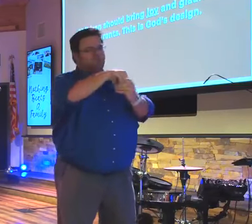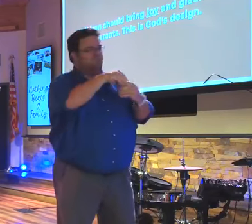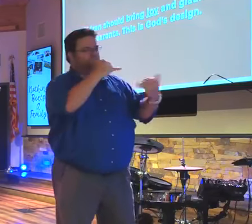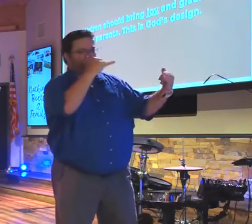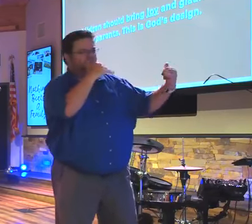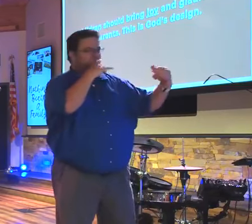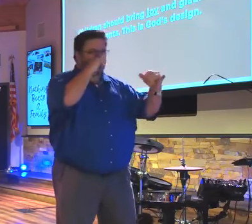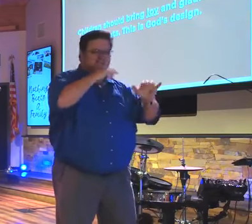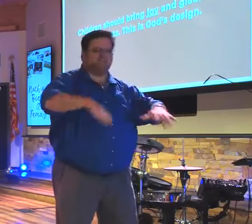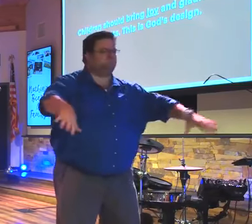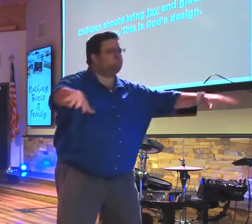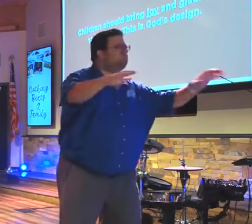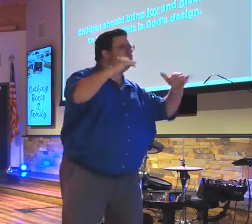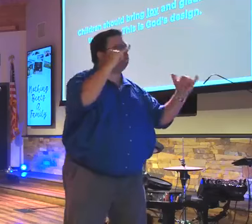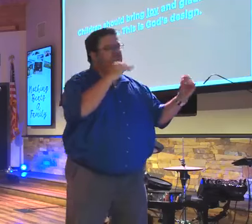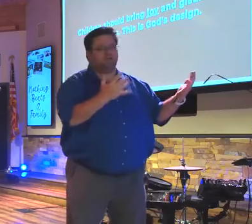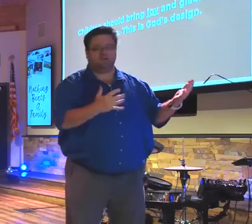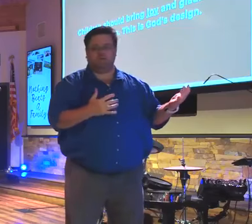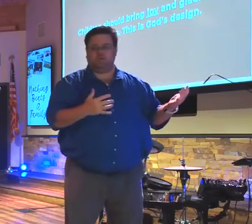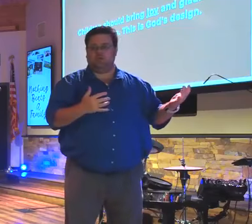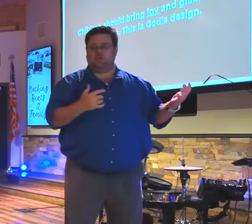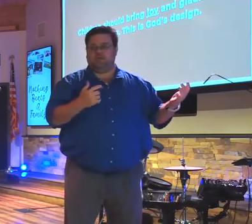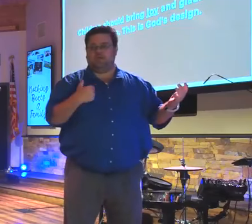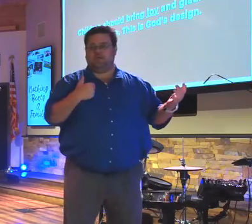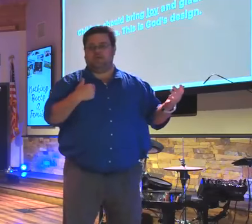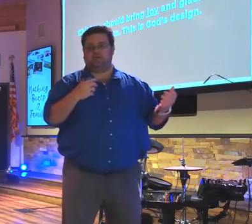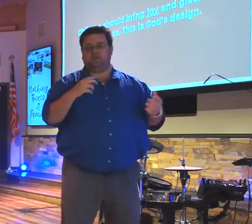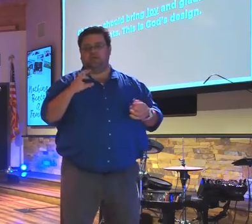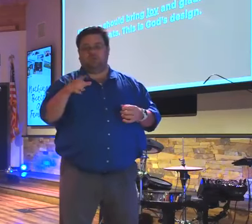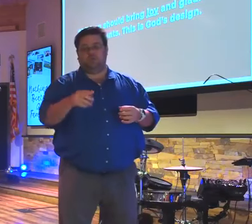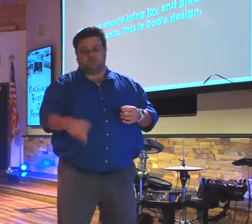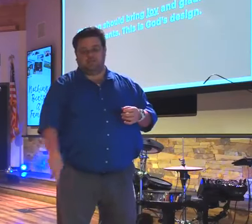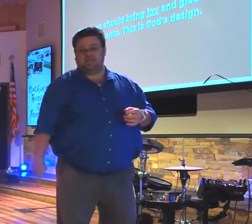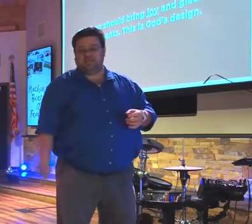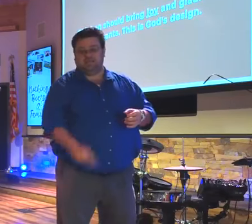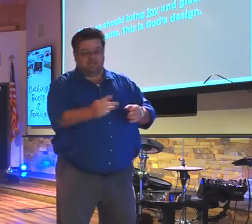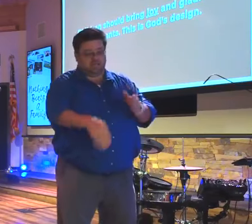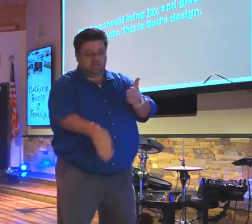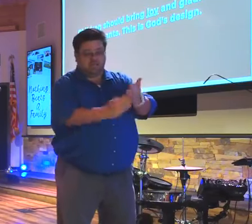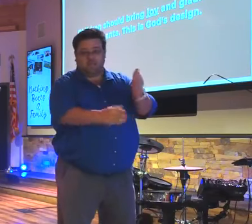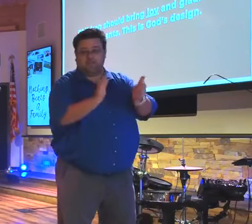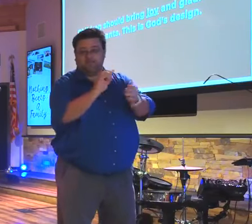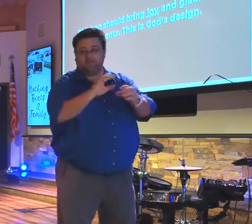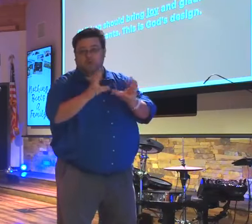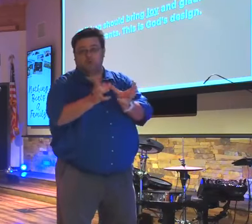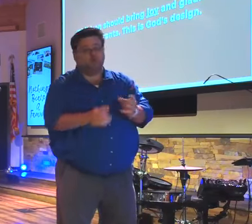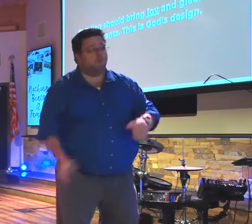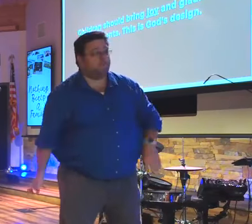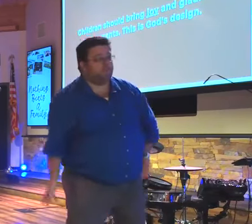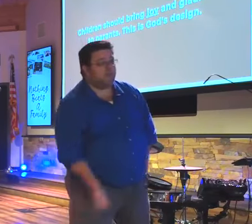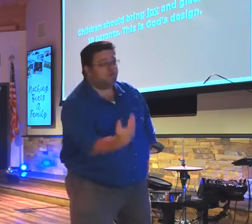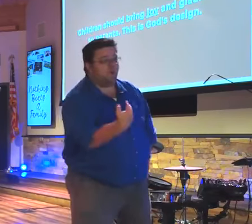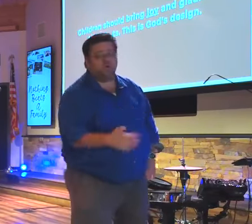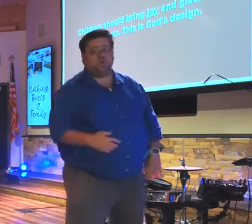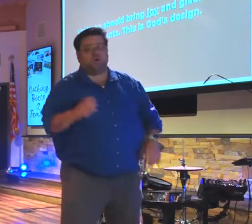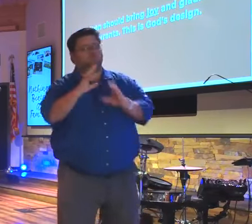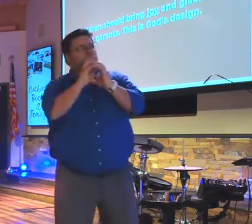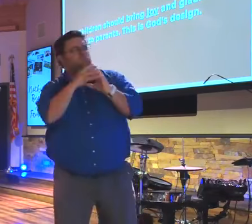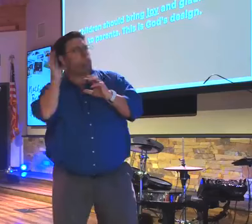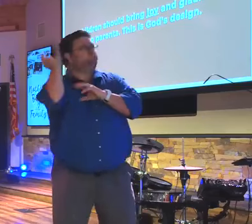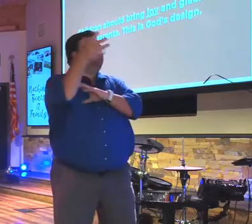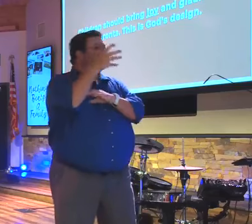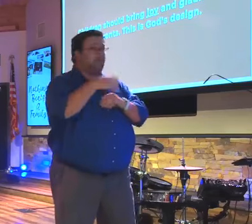of all the kids. And I was the pitcher if it was kickball or wiffle ball, the quarterback if we were playing football, we